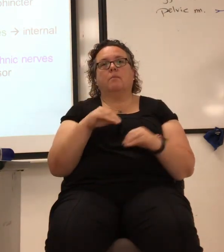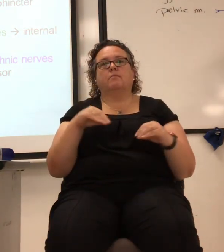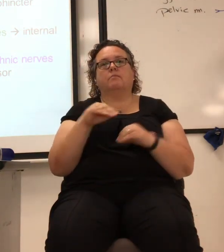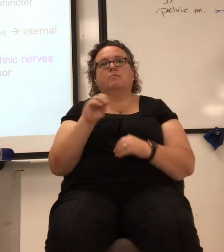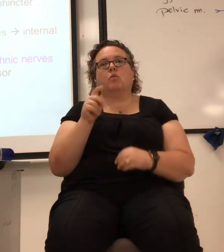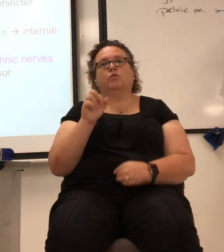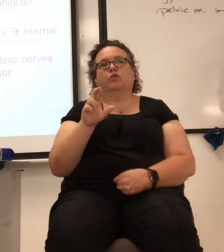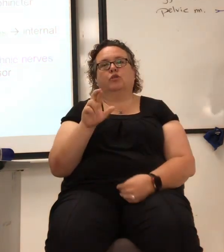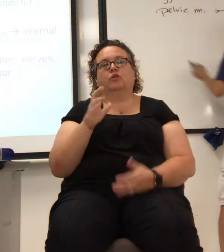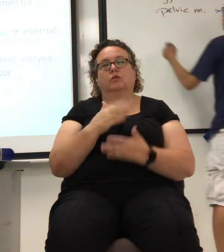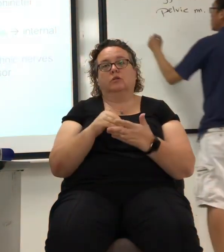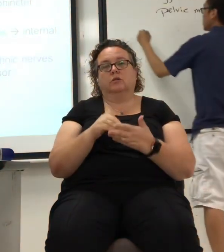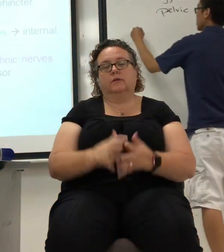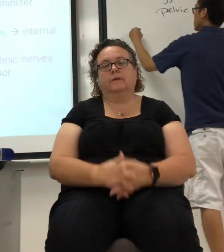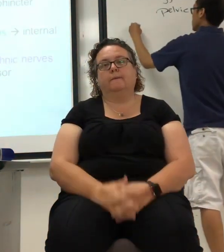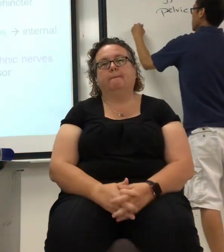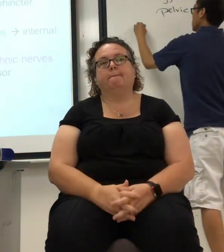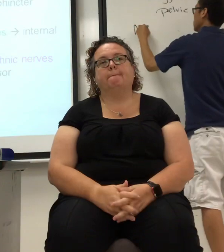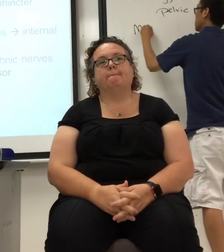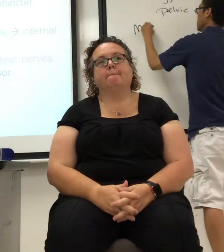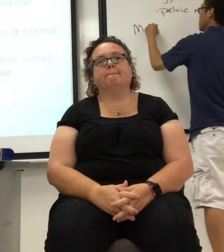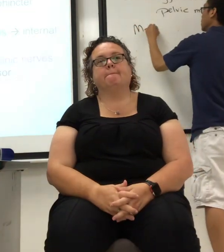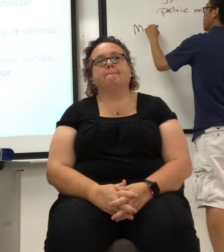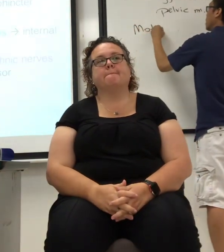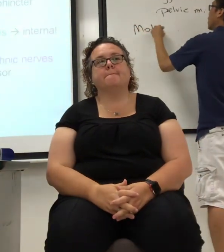that pseudo-unipolar design.